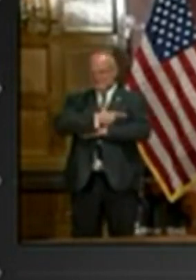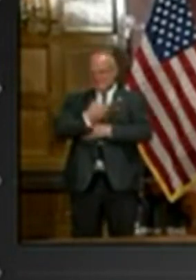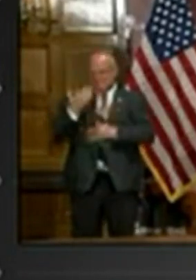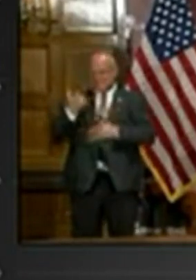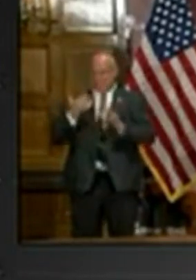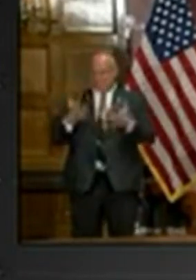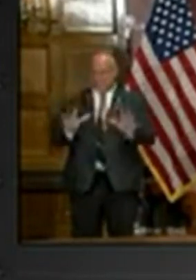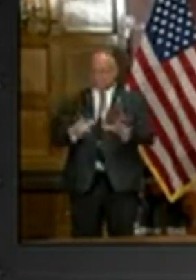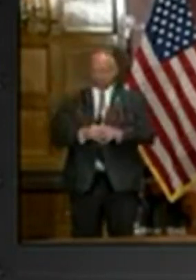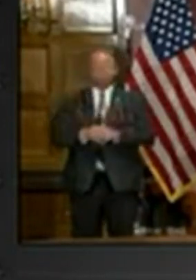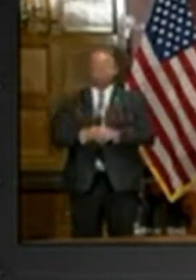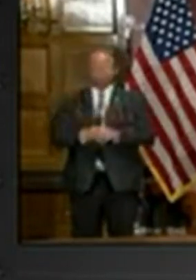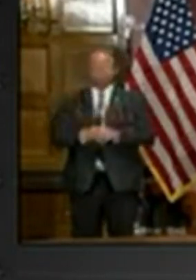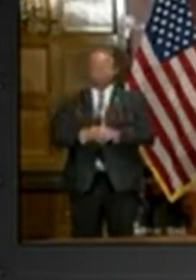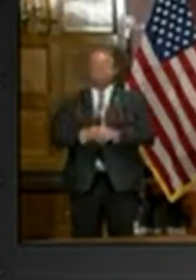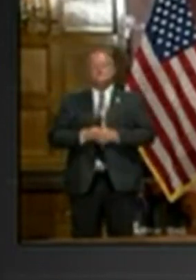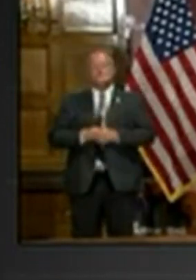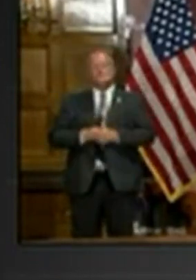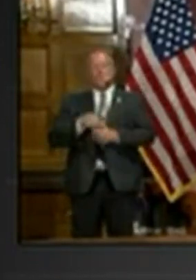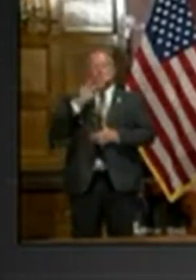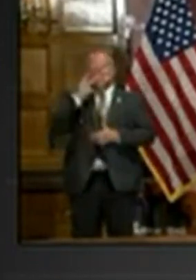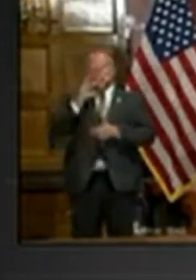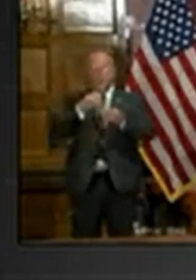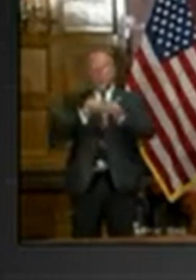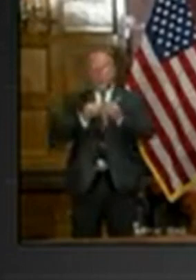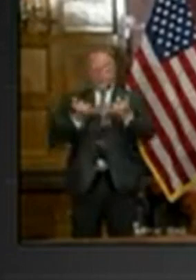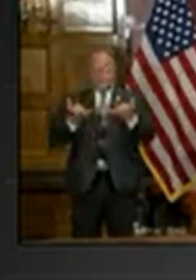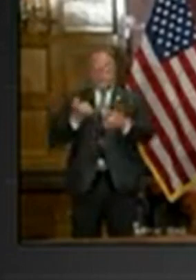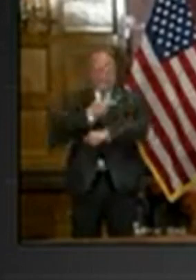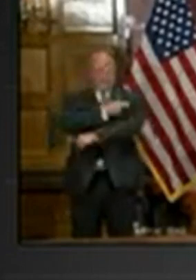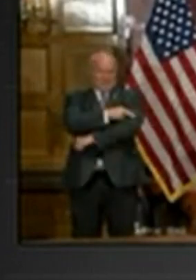ago. And then you'll see the number of currently